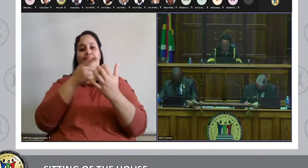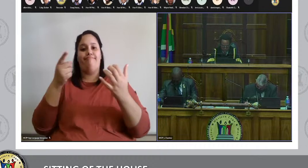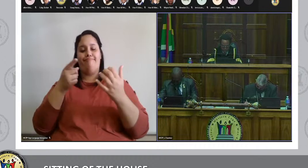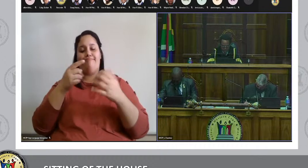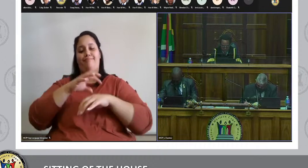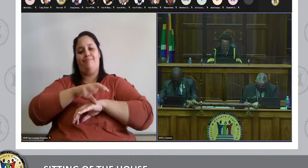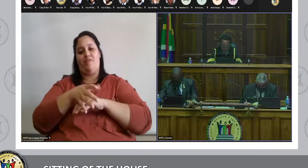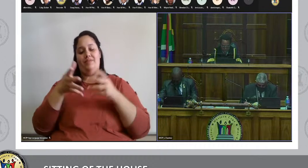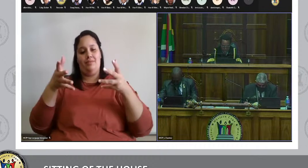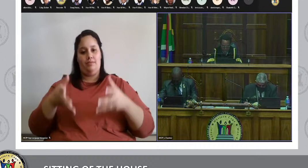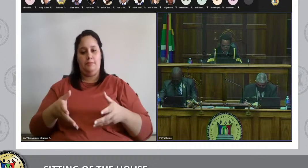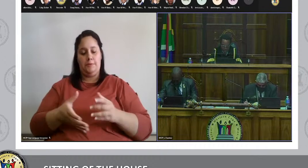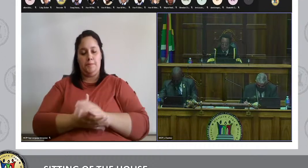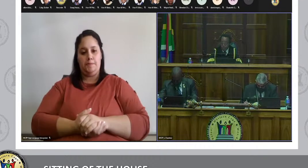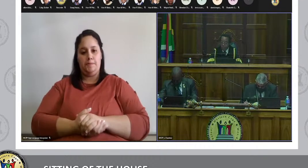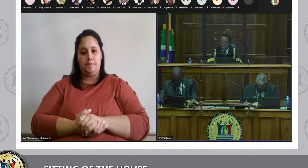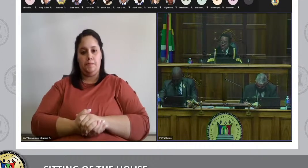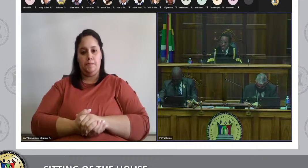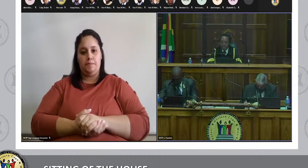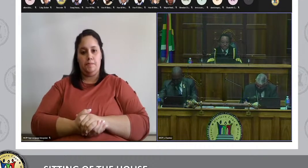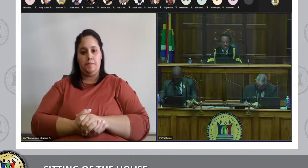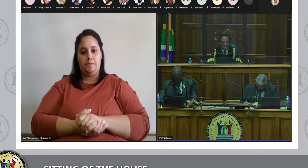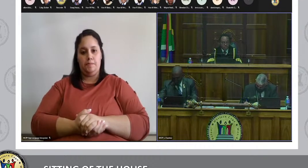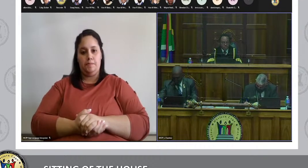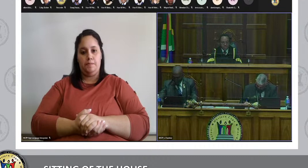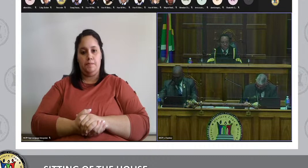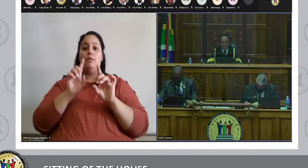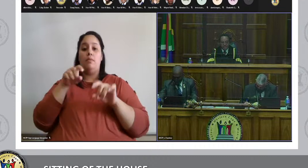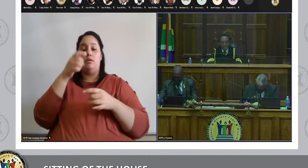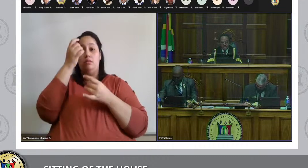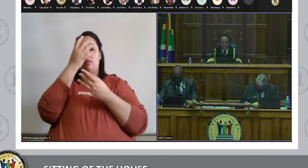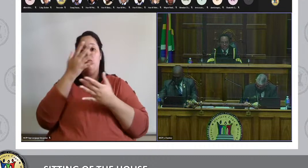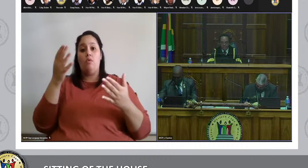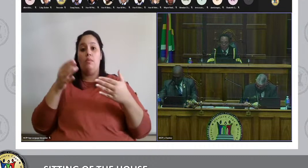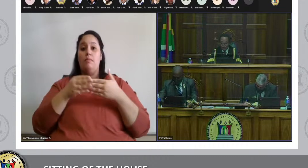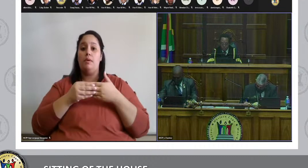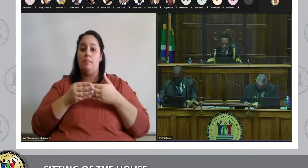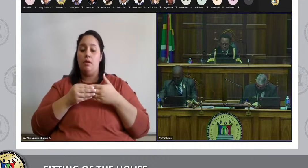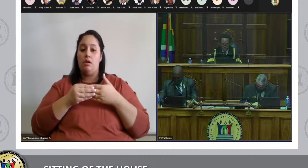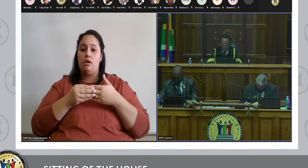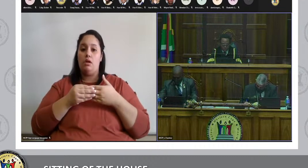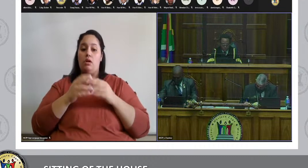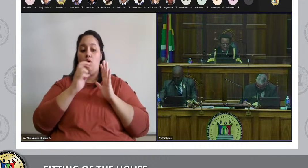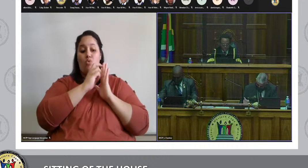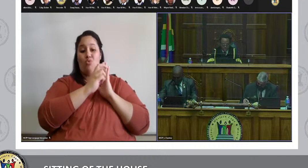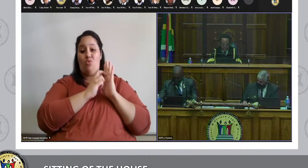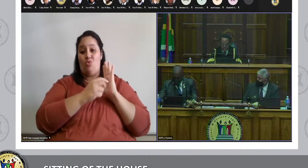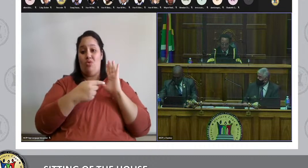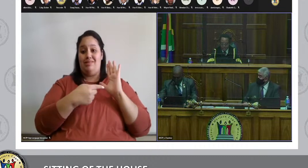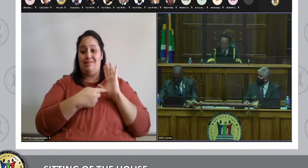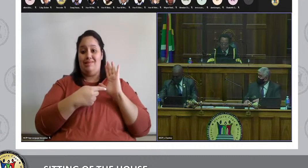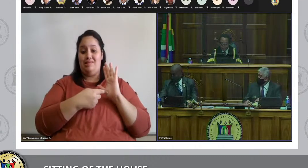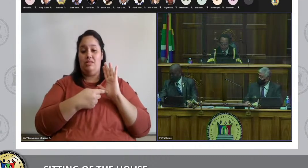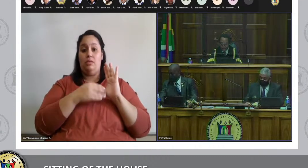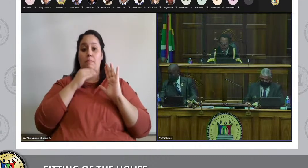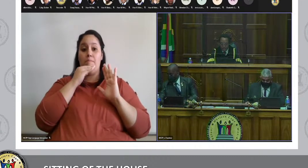course, I would like to remind the honorable members that the rules of virtual